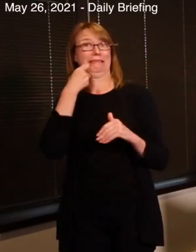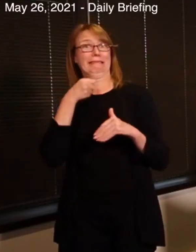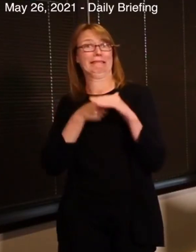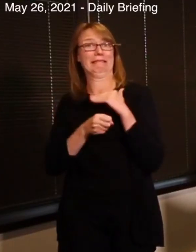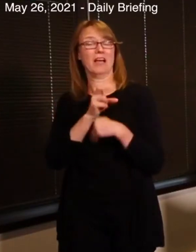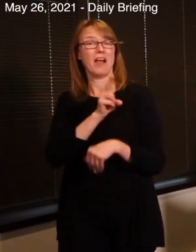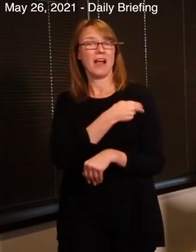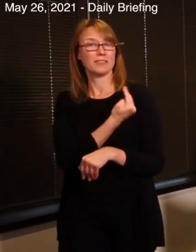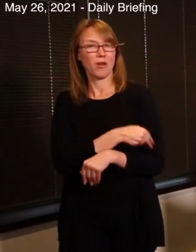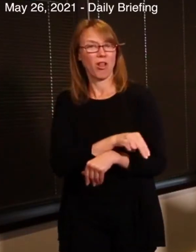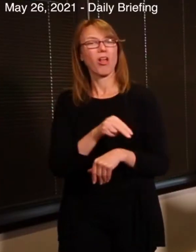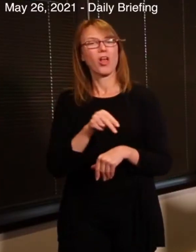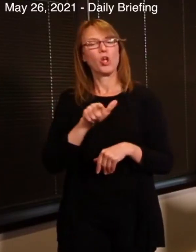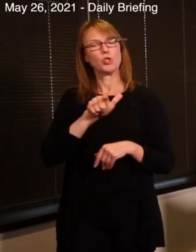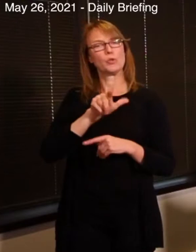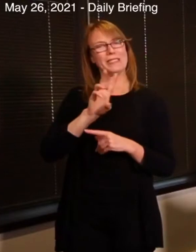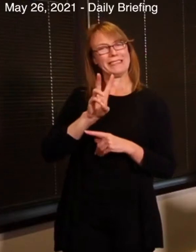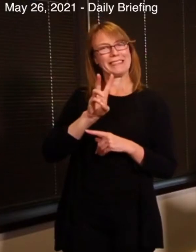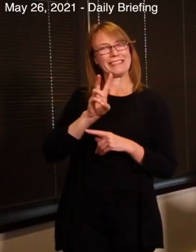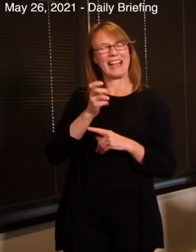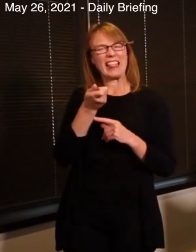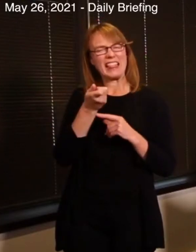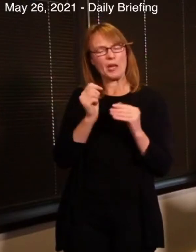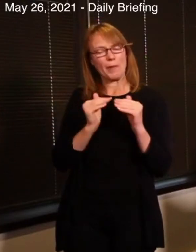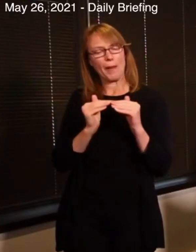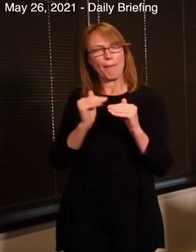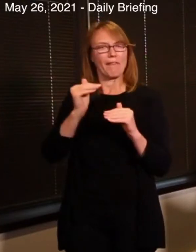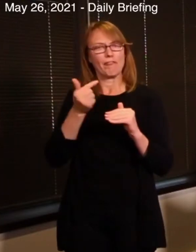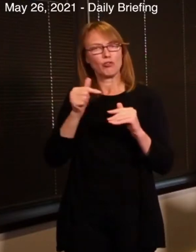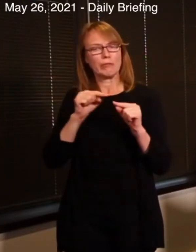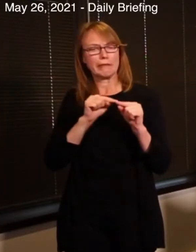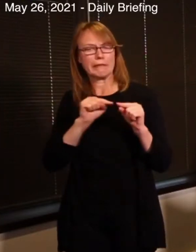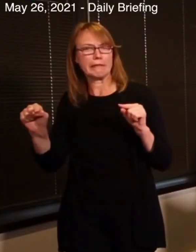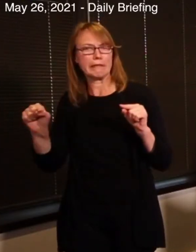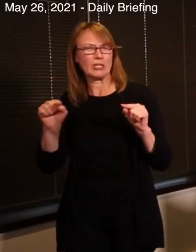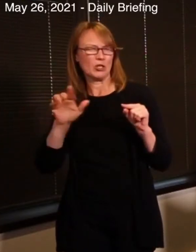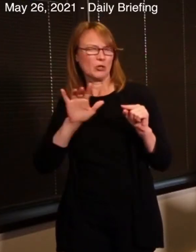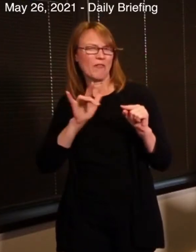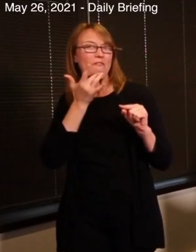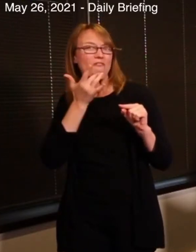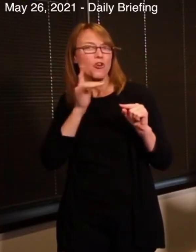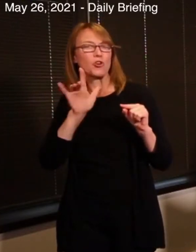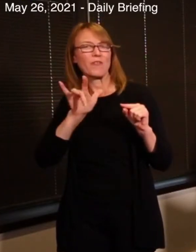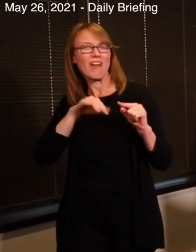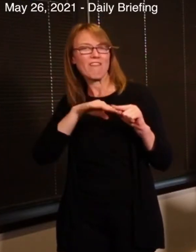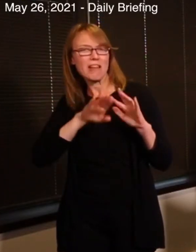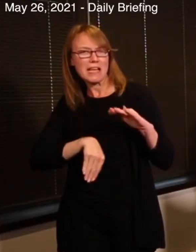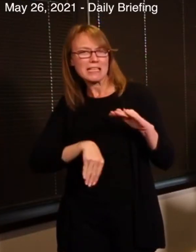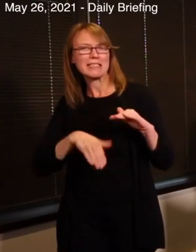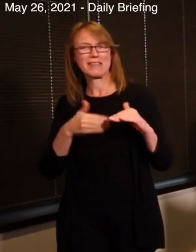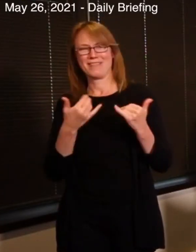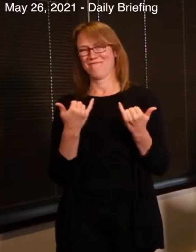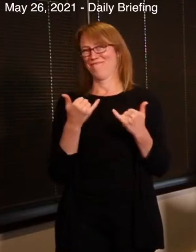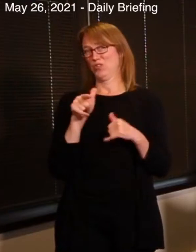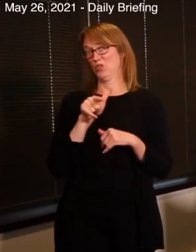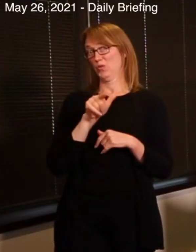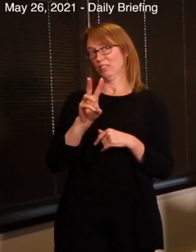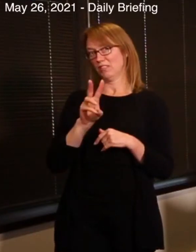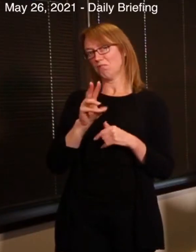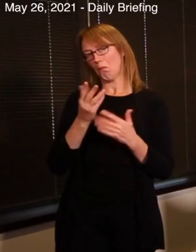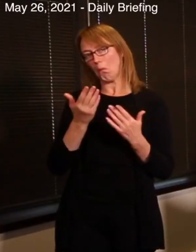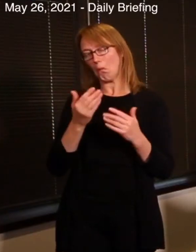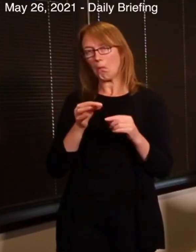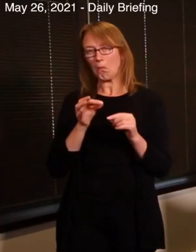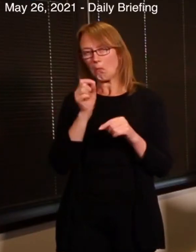above that threshold where we consider ourselves in the green. That level is around 25. Then our prevalence of cases, again,